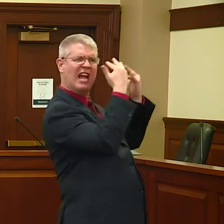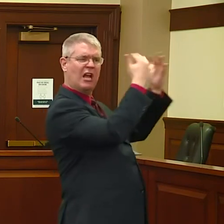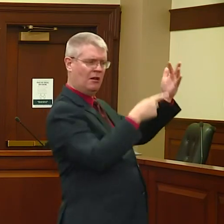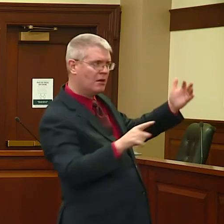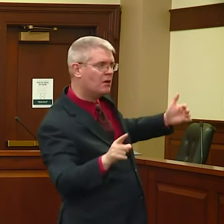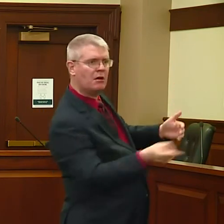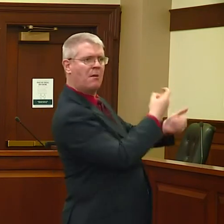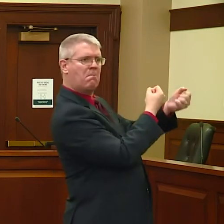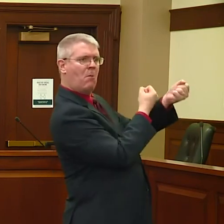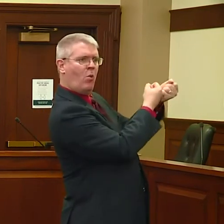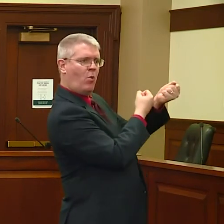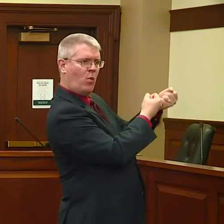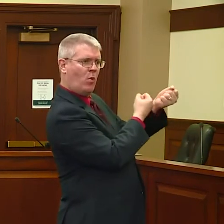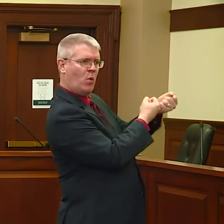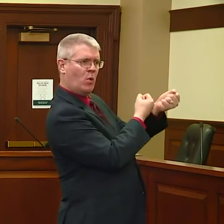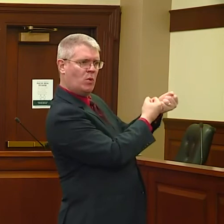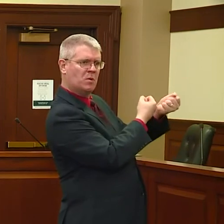all those things that you talked about.